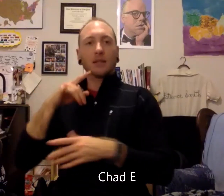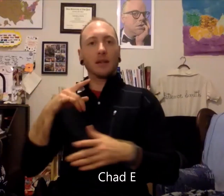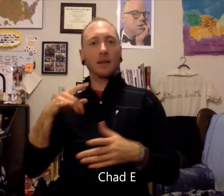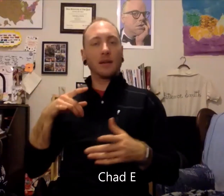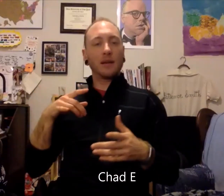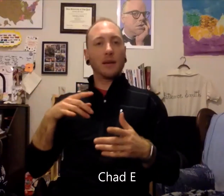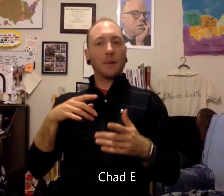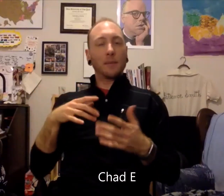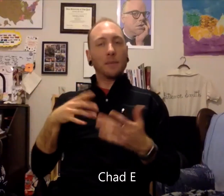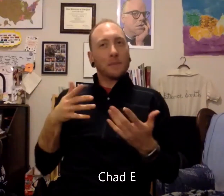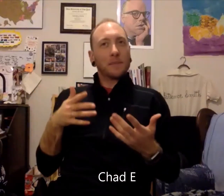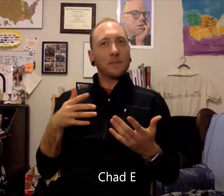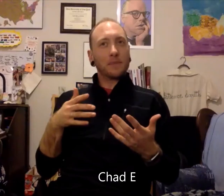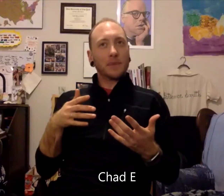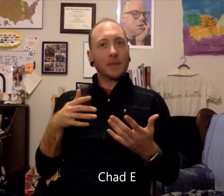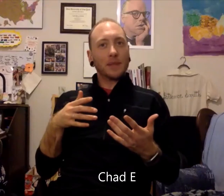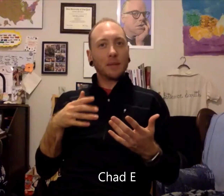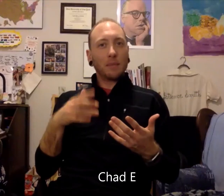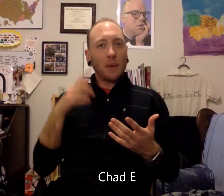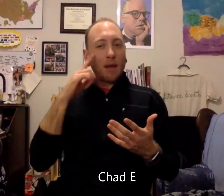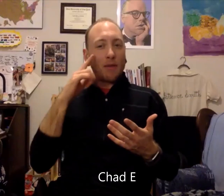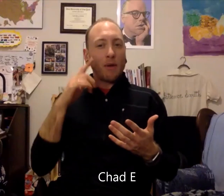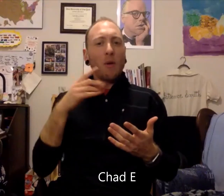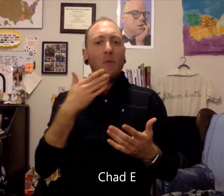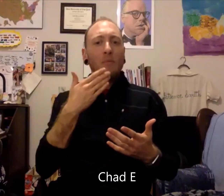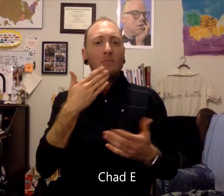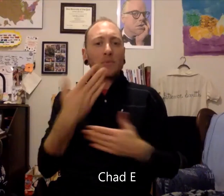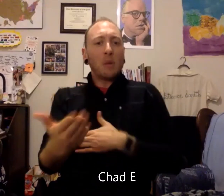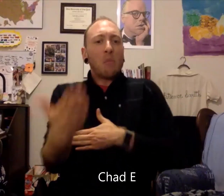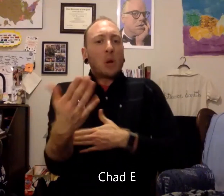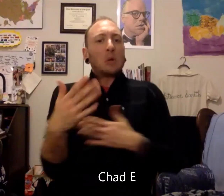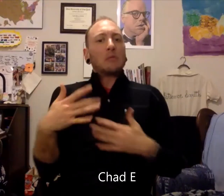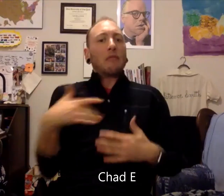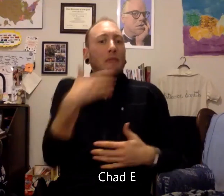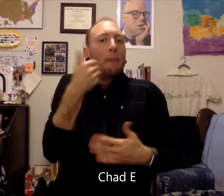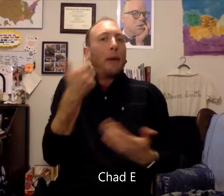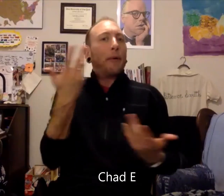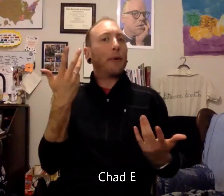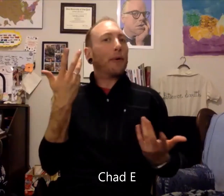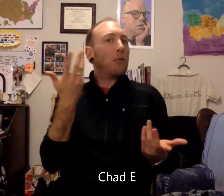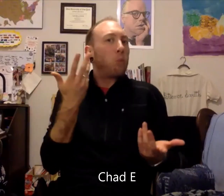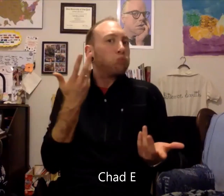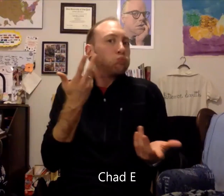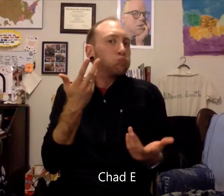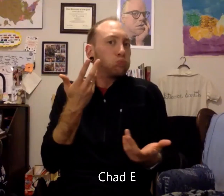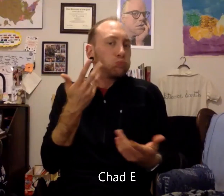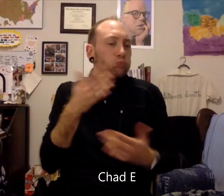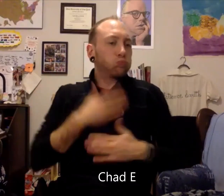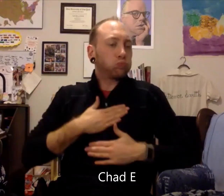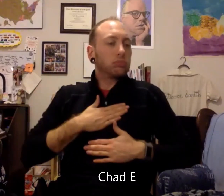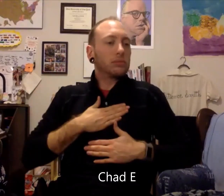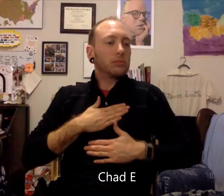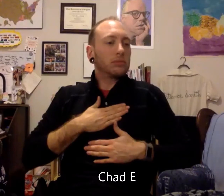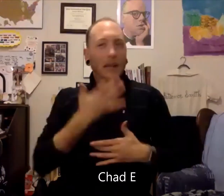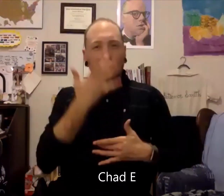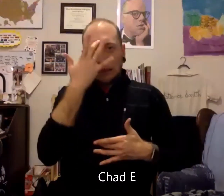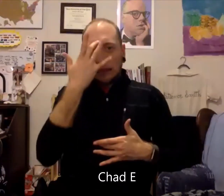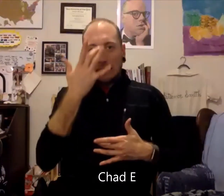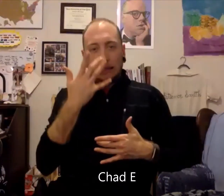it made the morning better. And so my disease had a fairly short fuse. Like I said, I started at